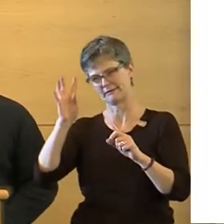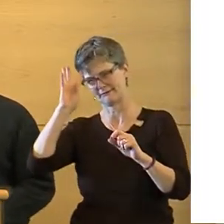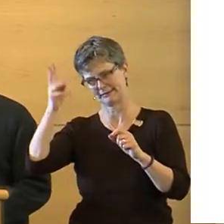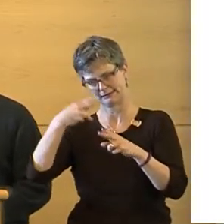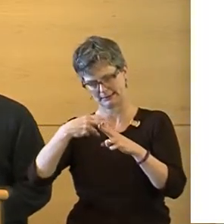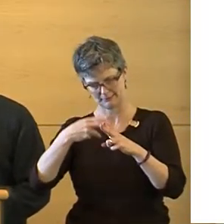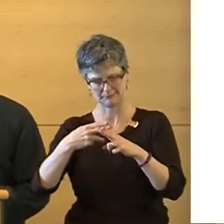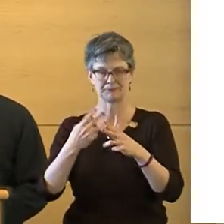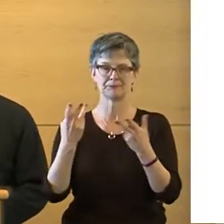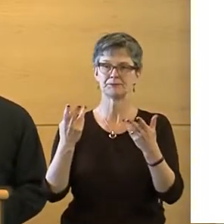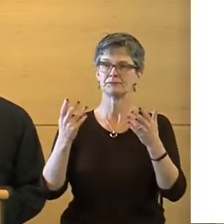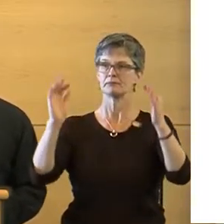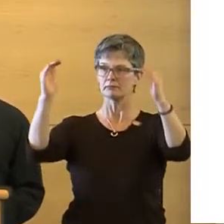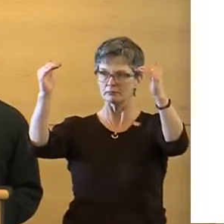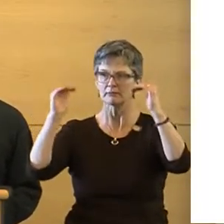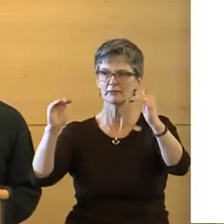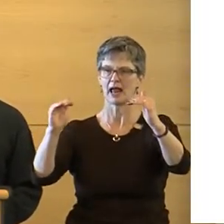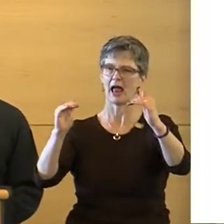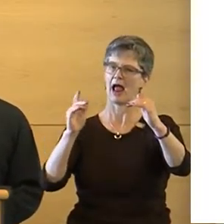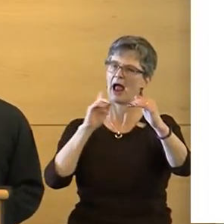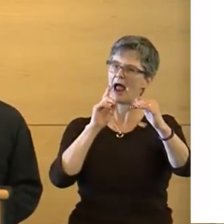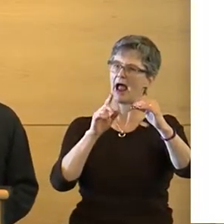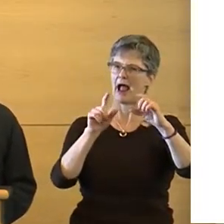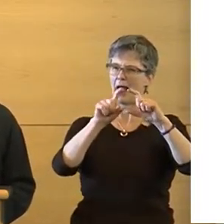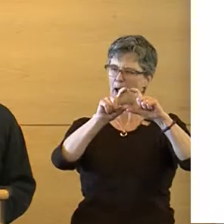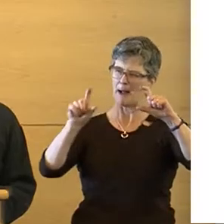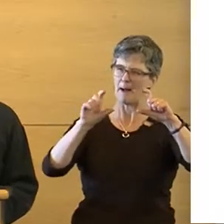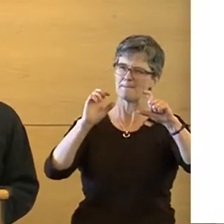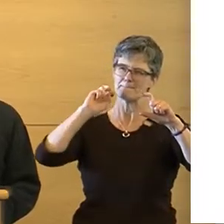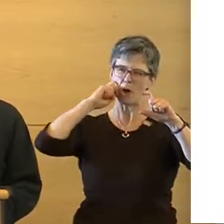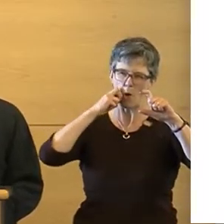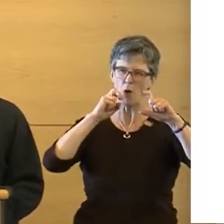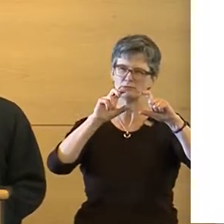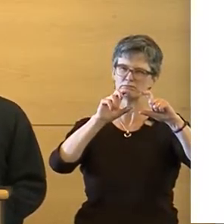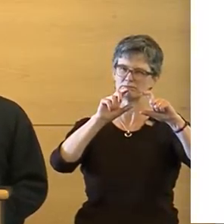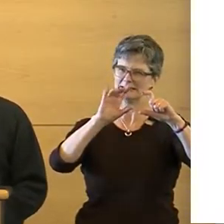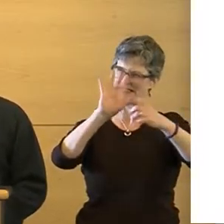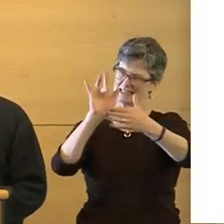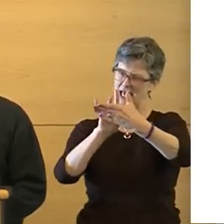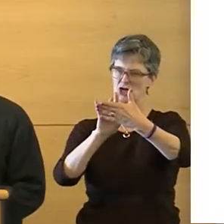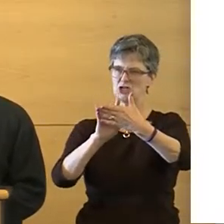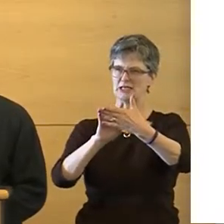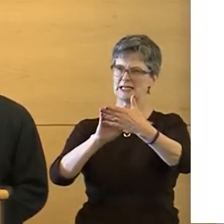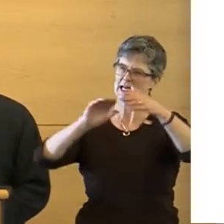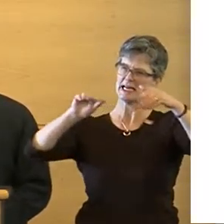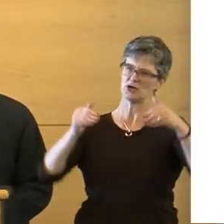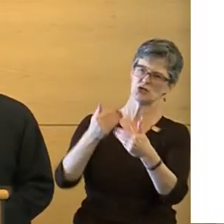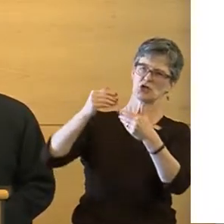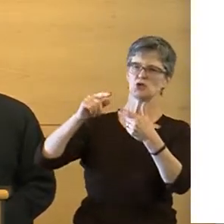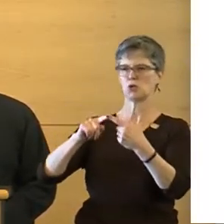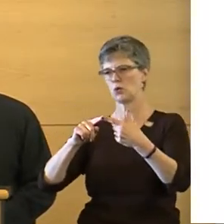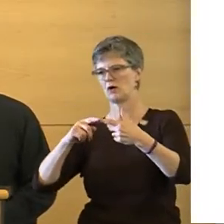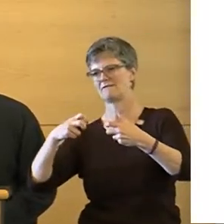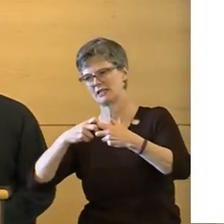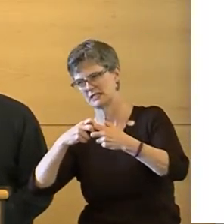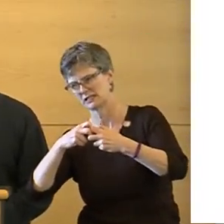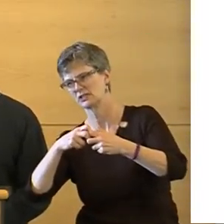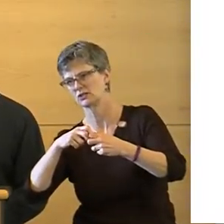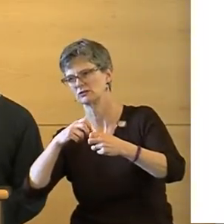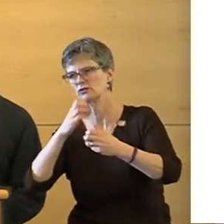this is actually what it looks like. It's still pretty small, but I can describe it. There's a banner across the top that says